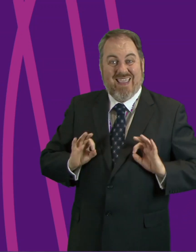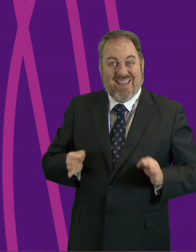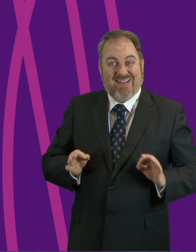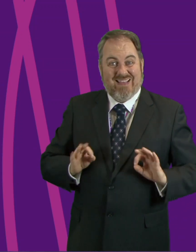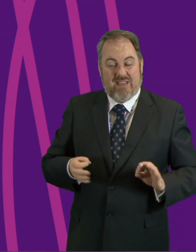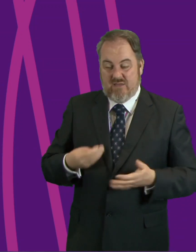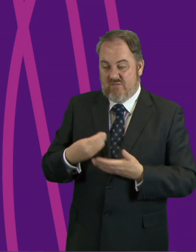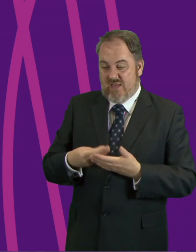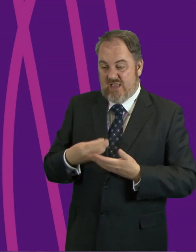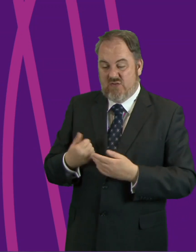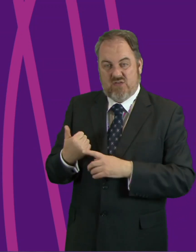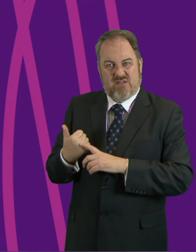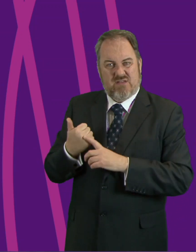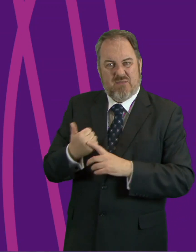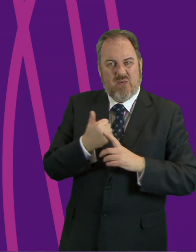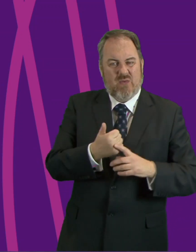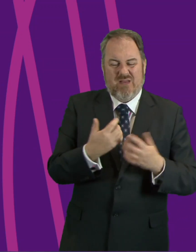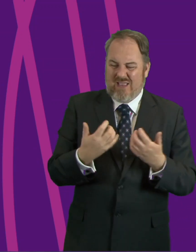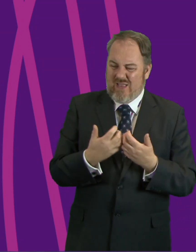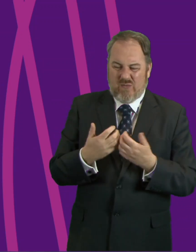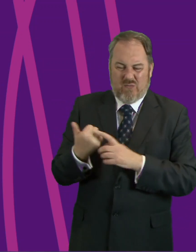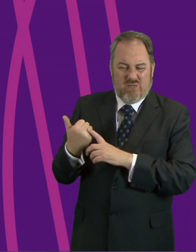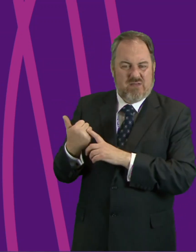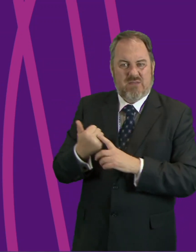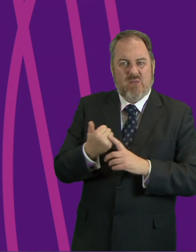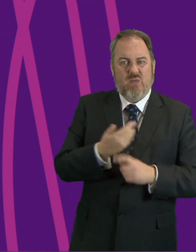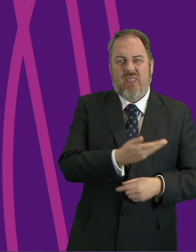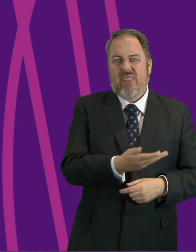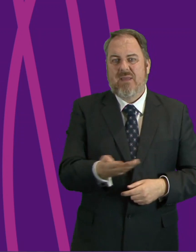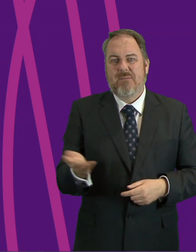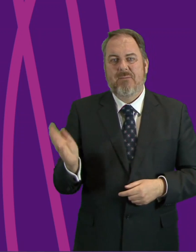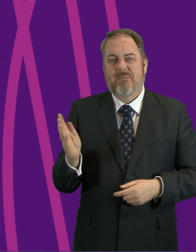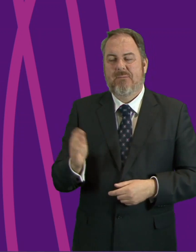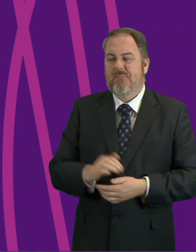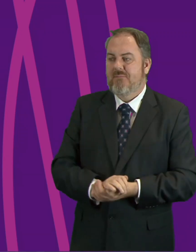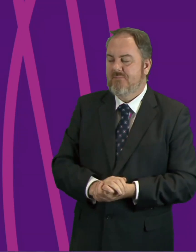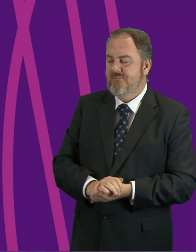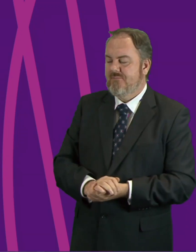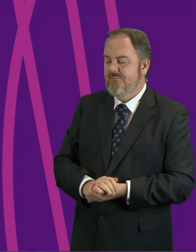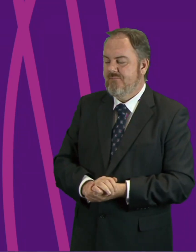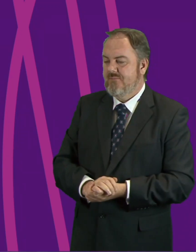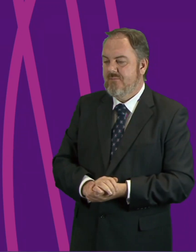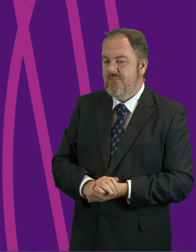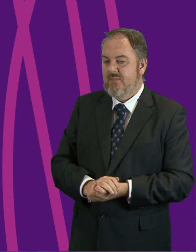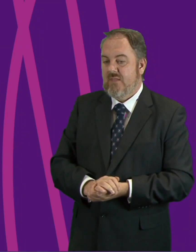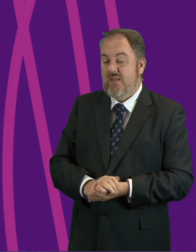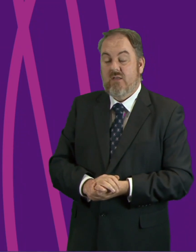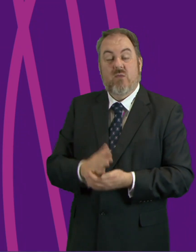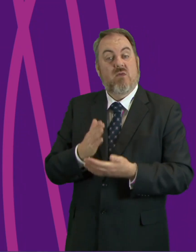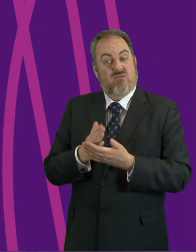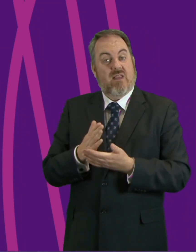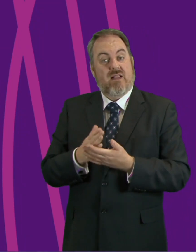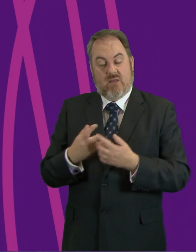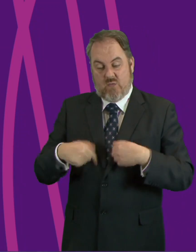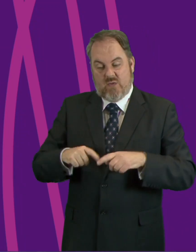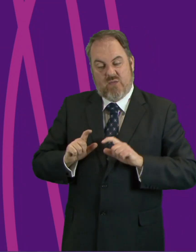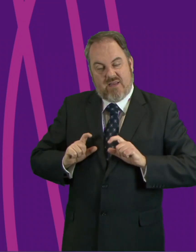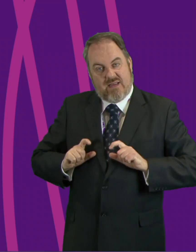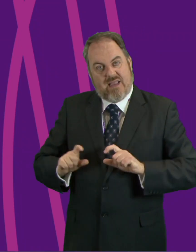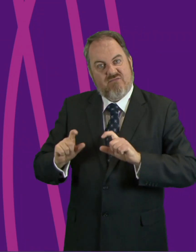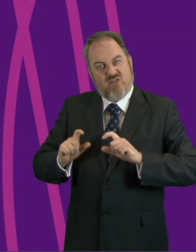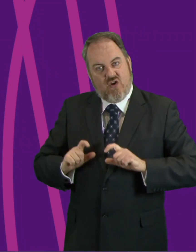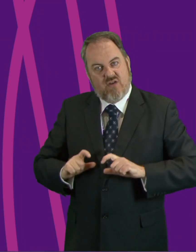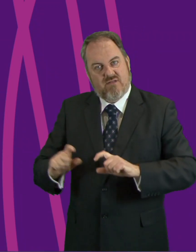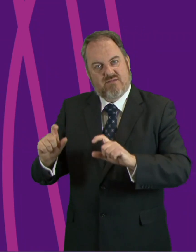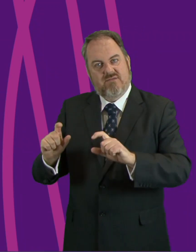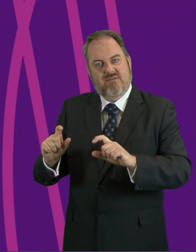Could we please consider what we might be able to do to help? First Minister. Well, we will on an ongoing basis look at where